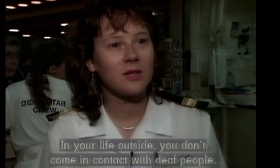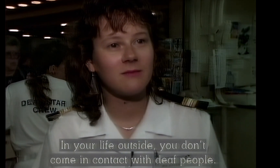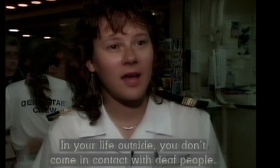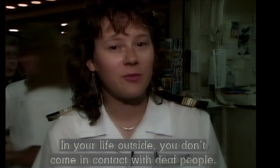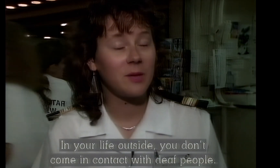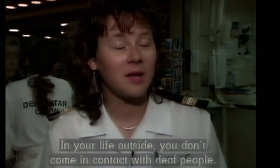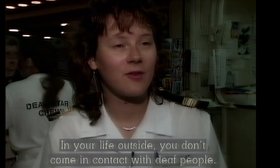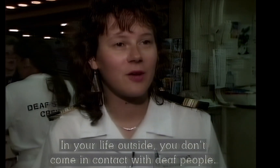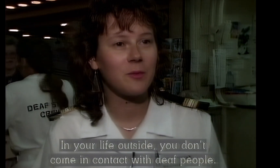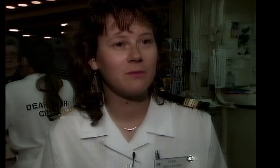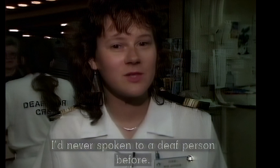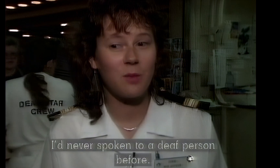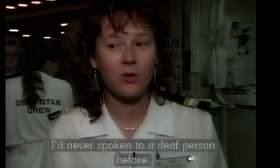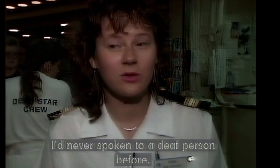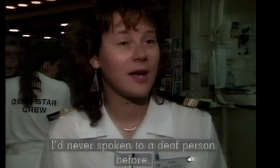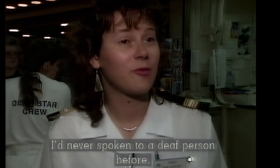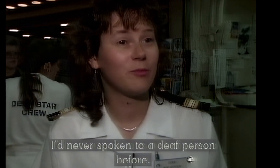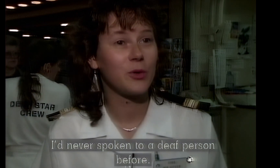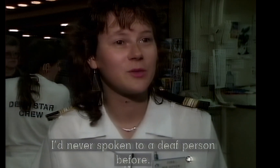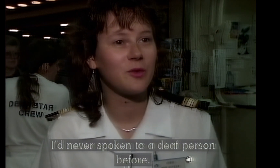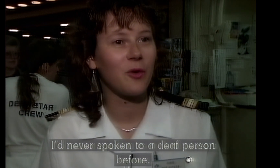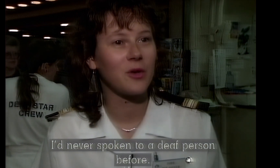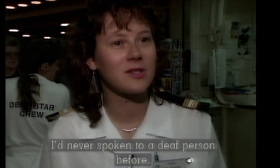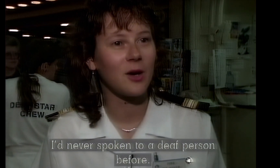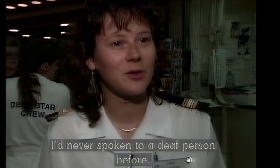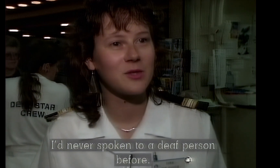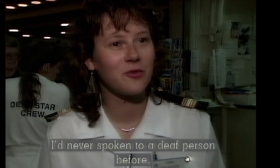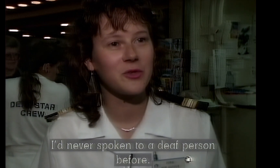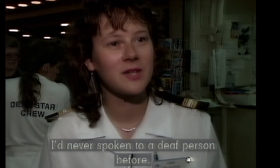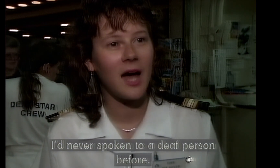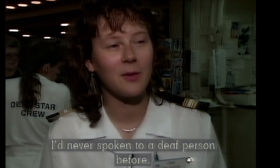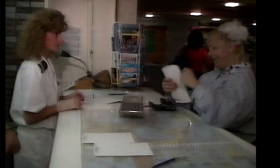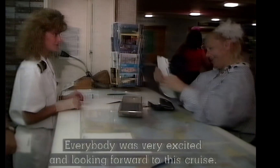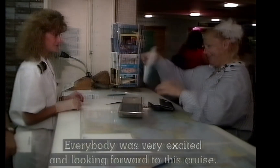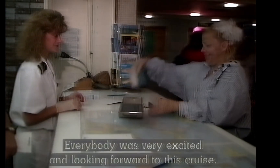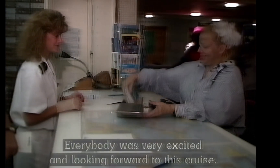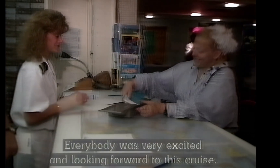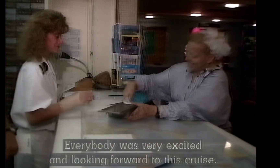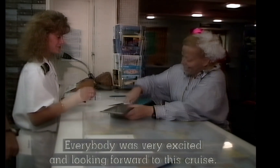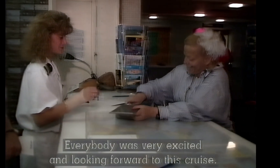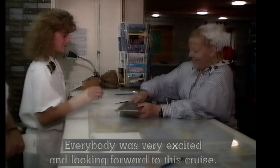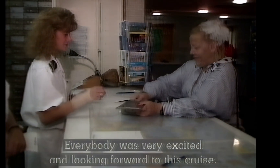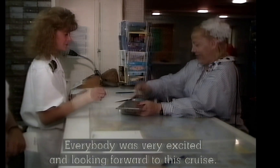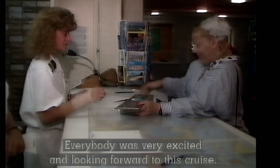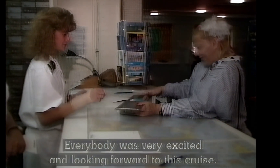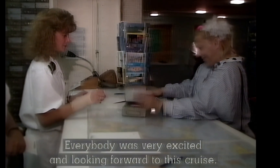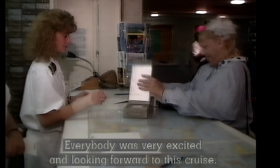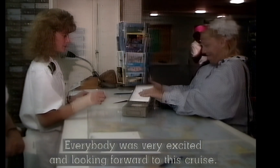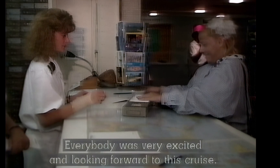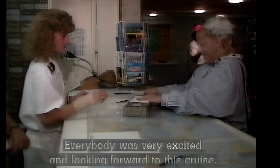deaf people. I've never spoke to a deaf person before, so it was the first time, and I think everybody was very excited, very looking forward